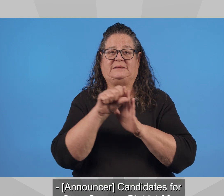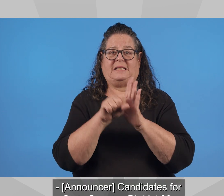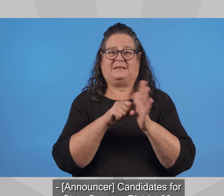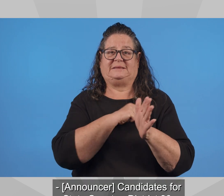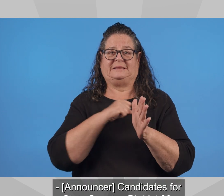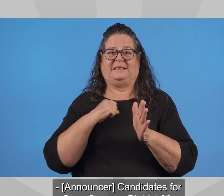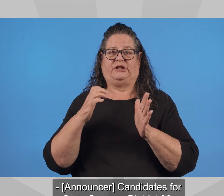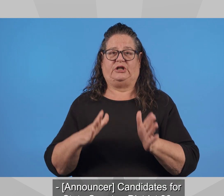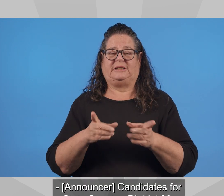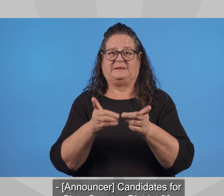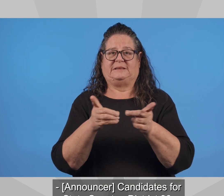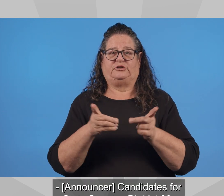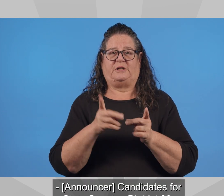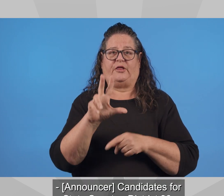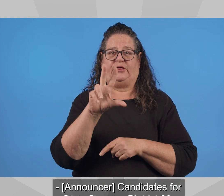Candidates for State Senator, District 30.